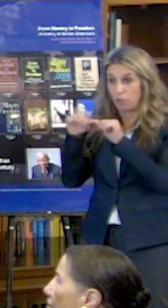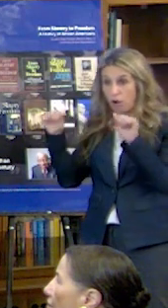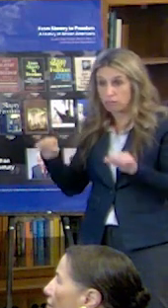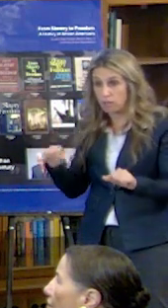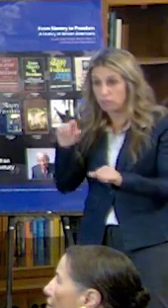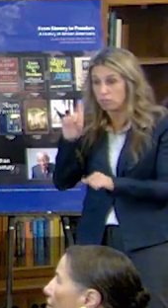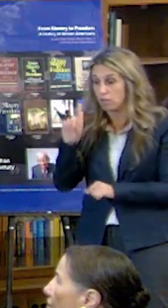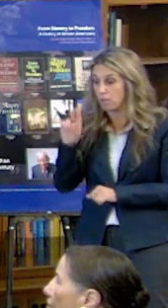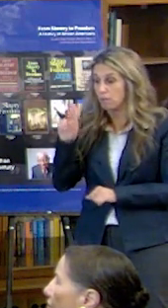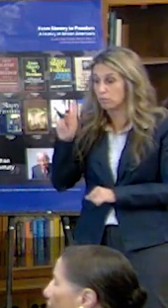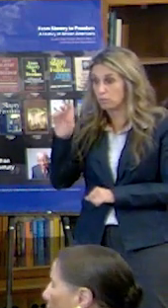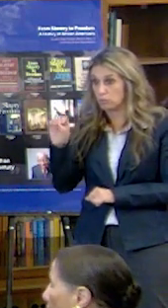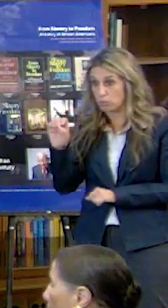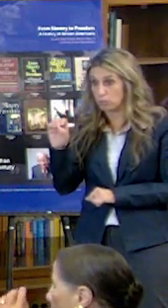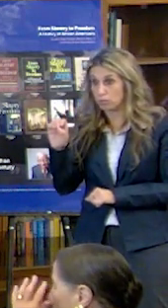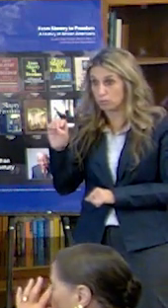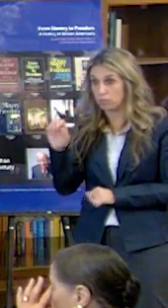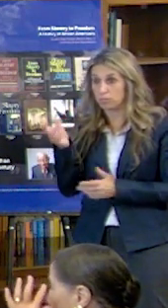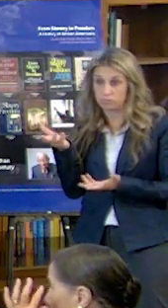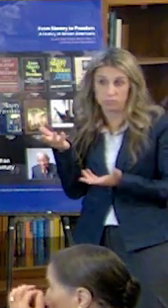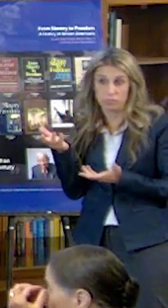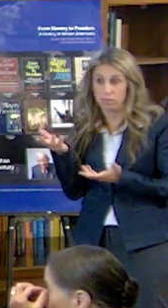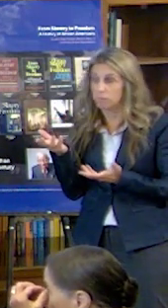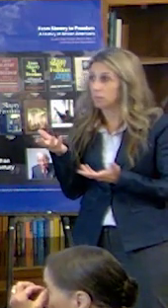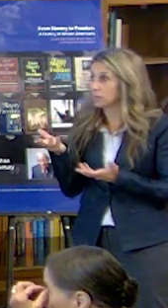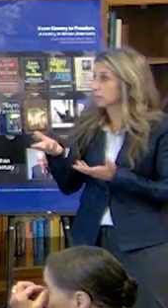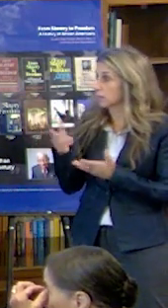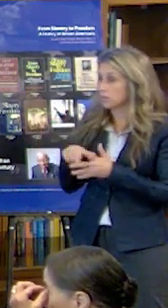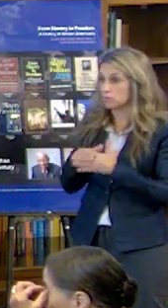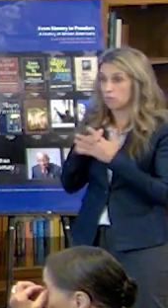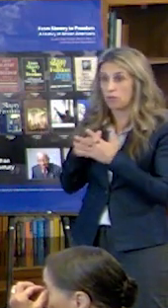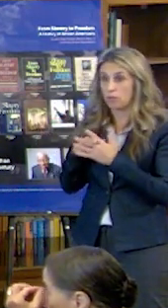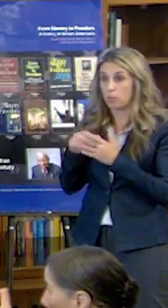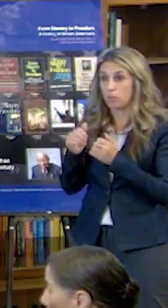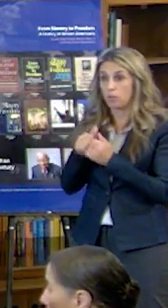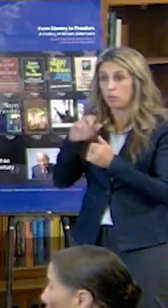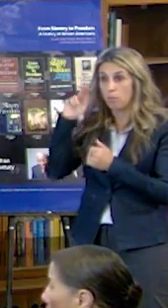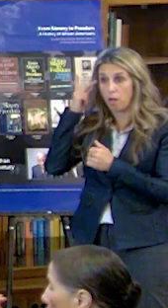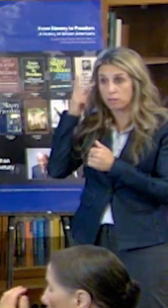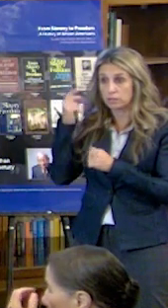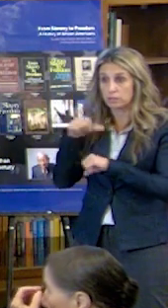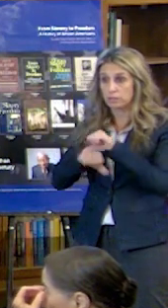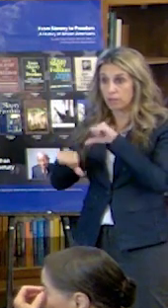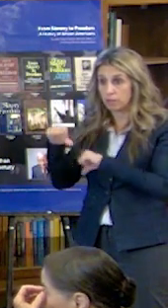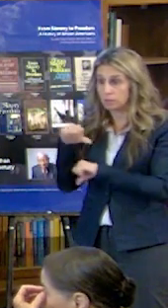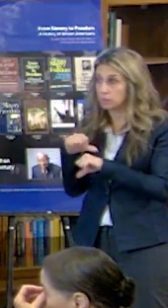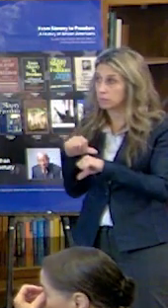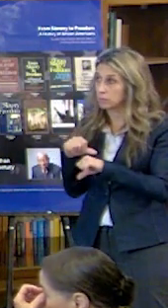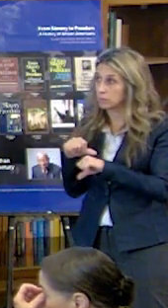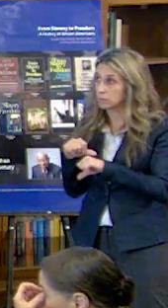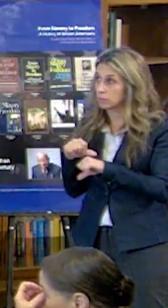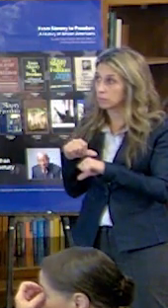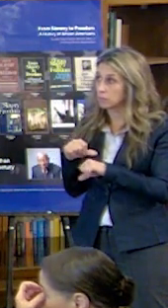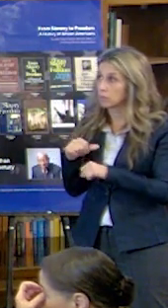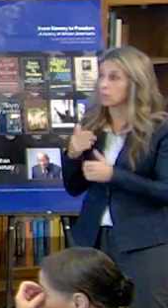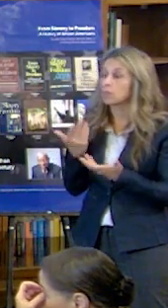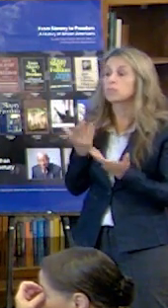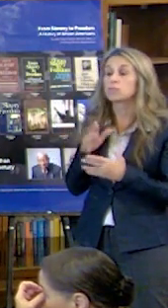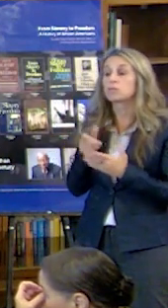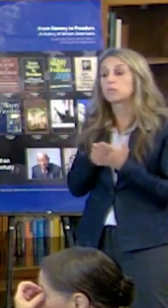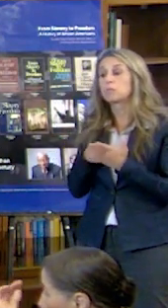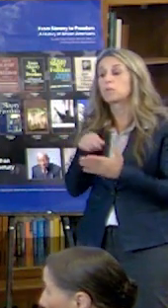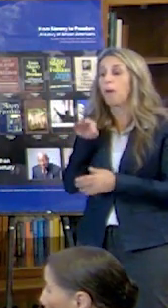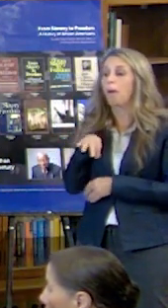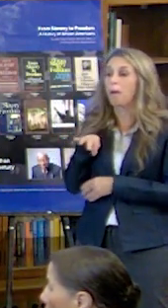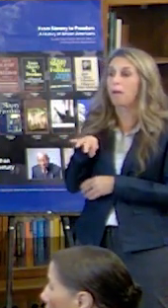Duke times has functioned in a way we could just start by the politics assignment right you walk on some place and you're not supposed to